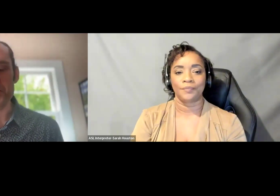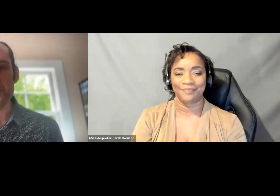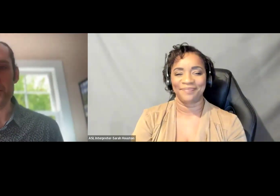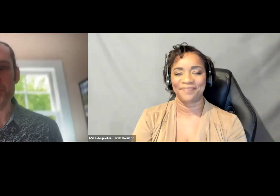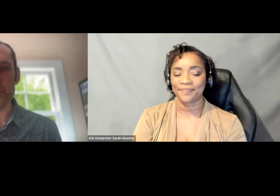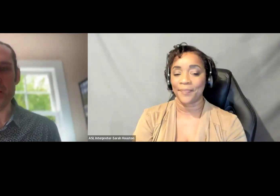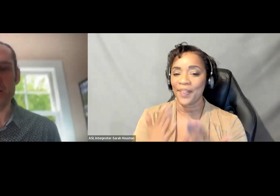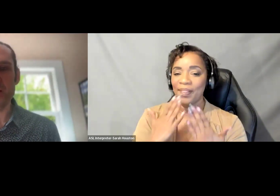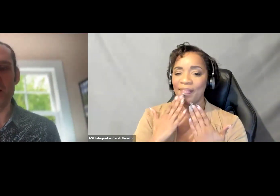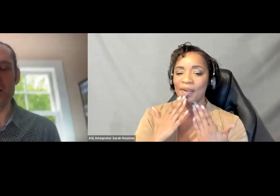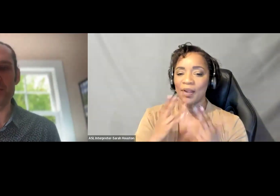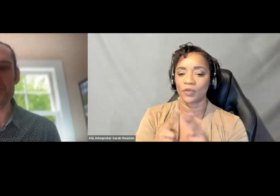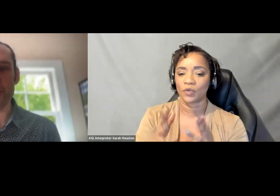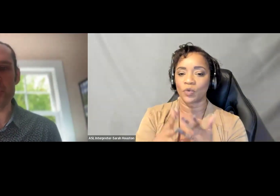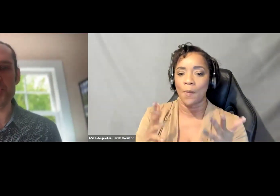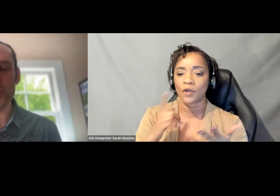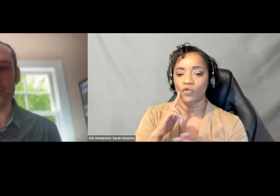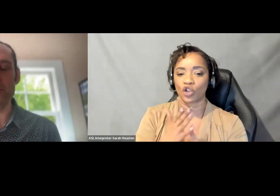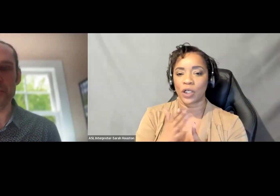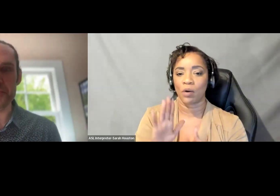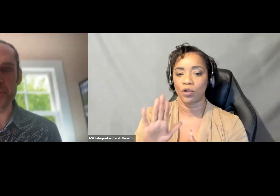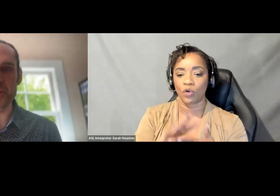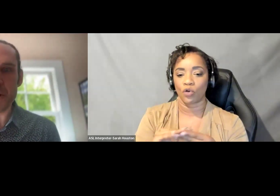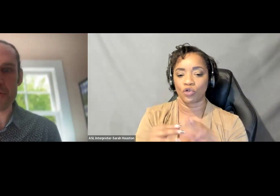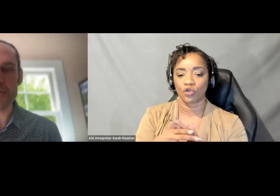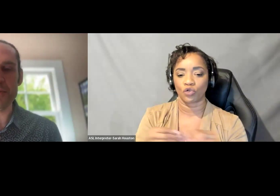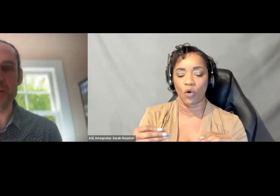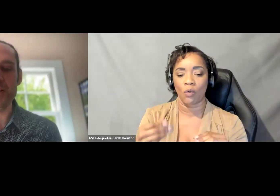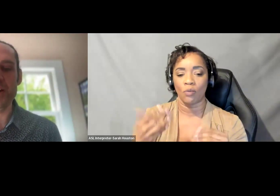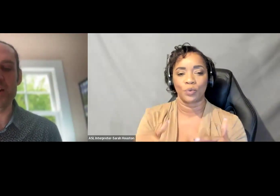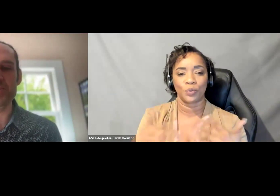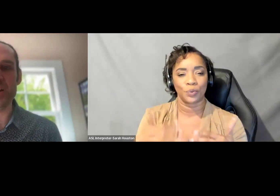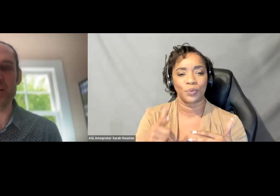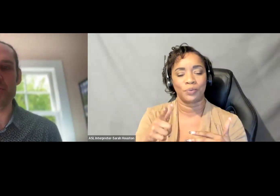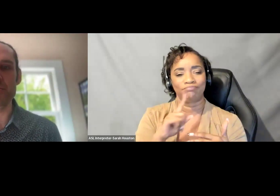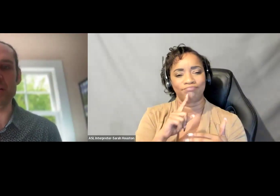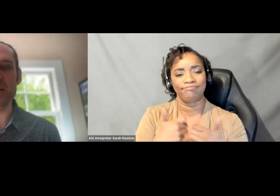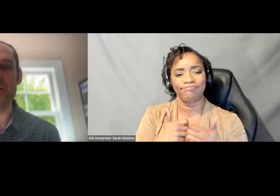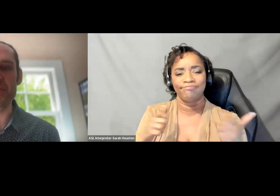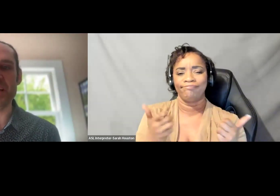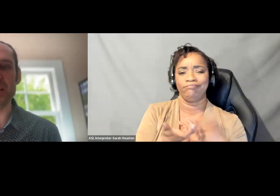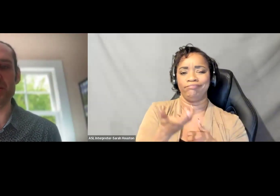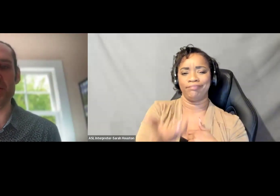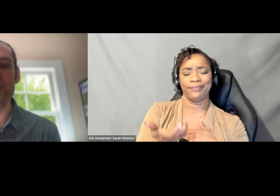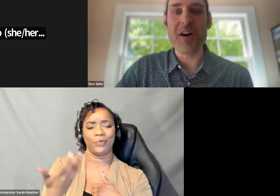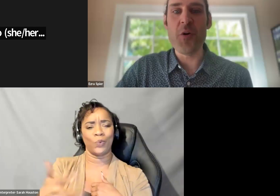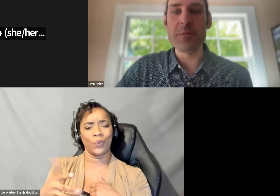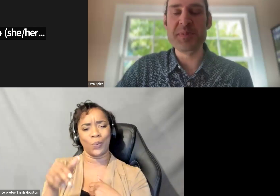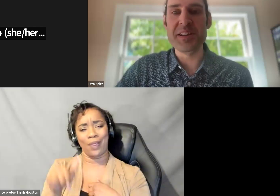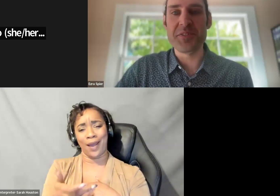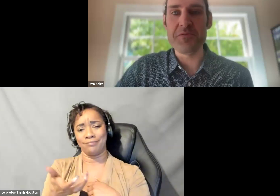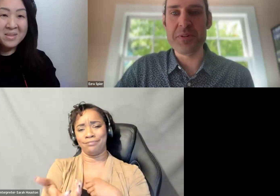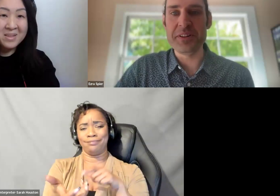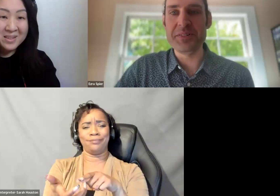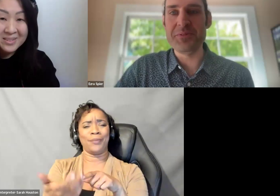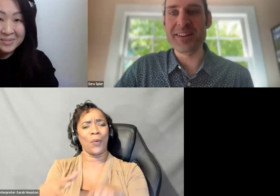Thank you so much for sharing your story so vulnerably and powerfully, Jackie. I hope I'm